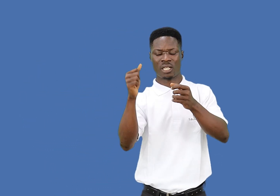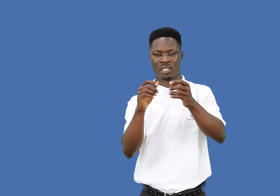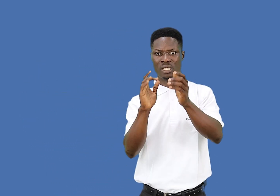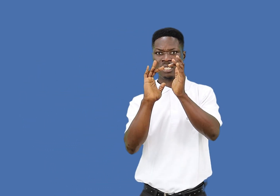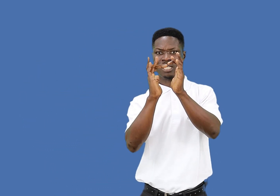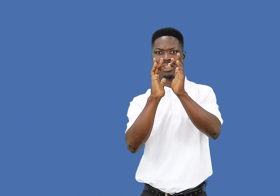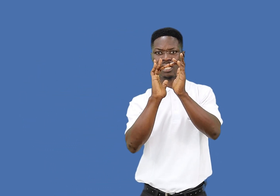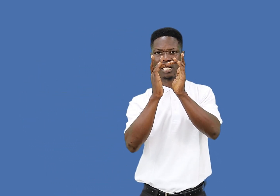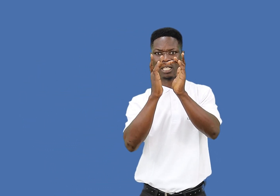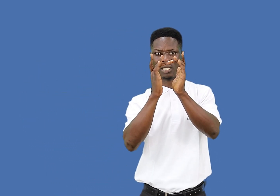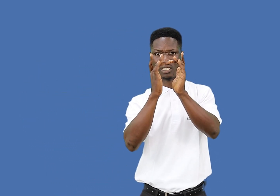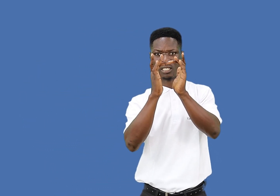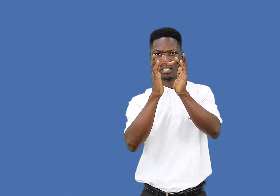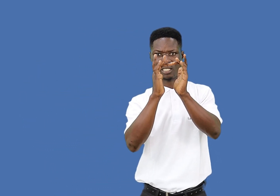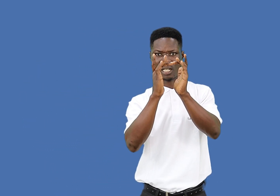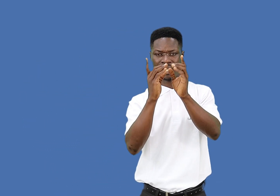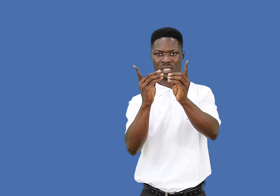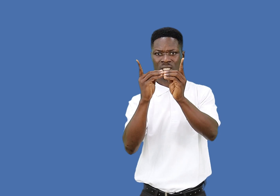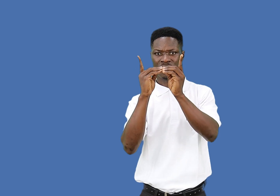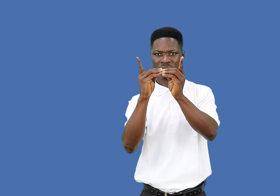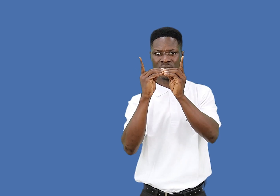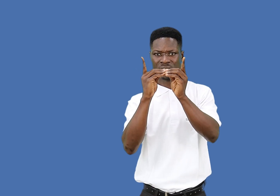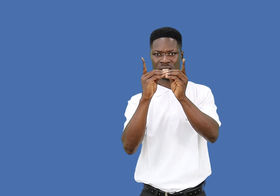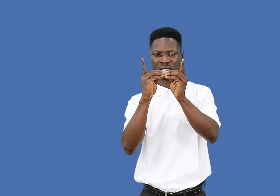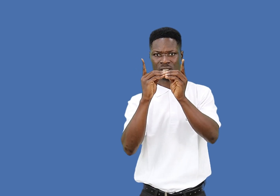this is responsible for connecting